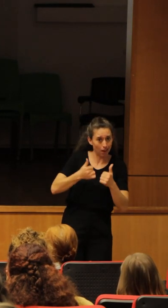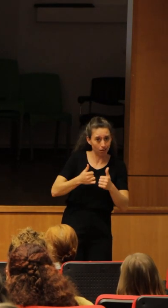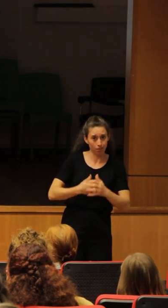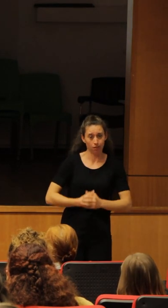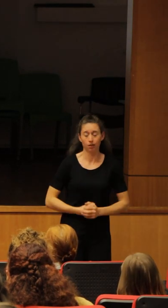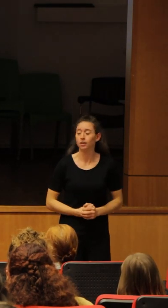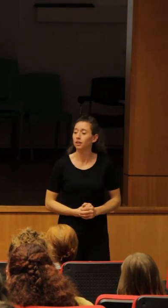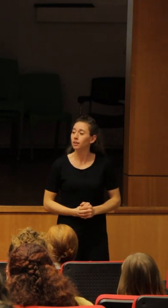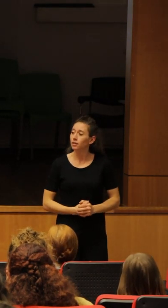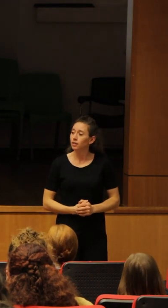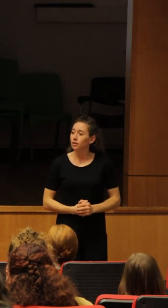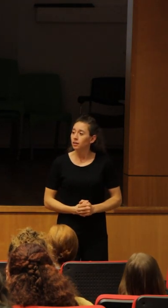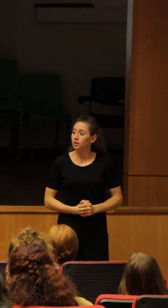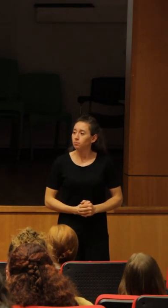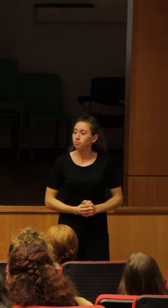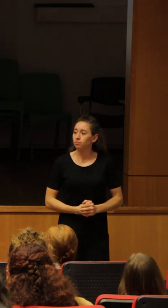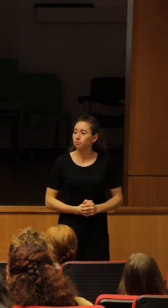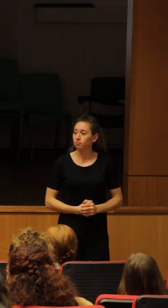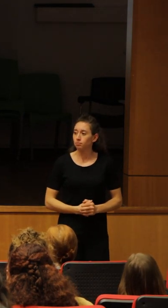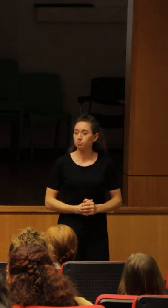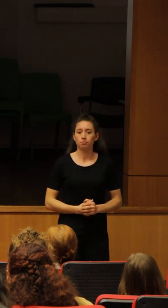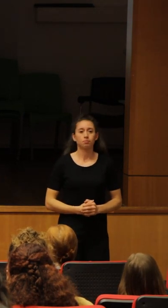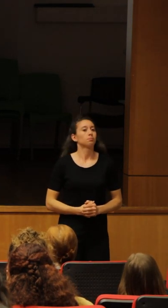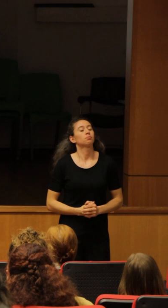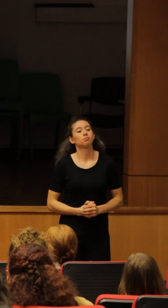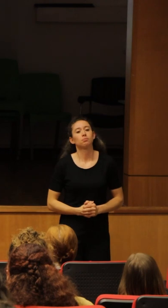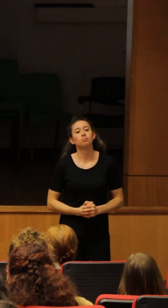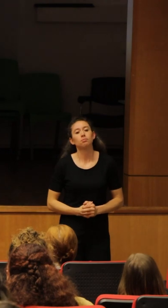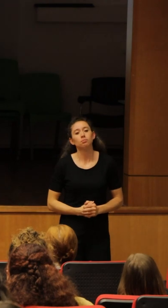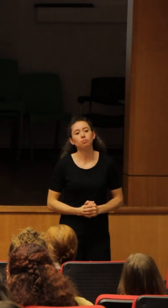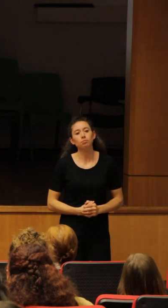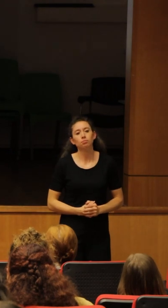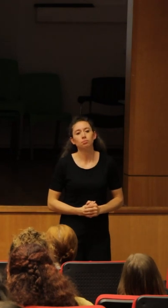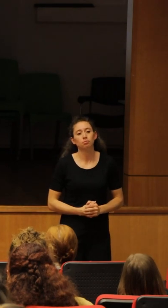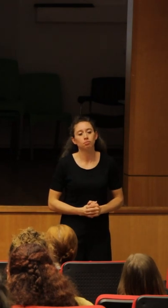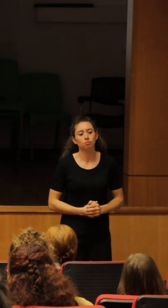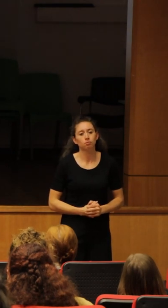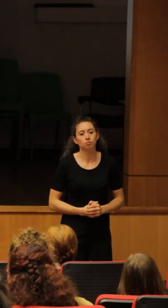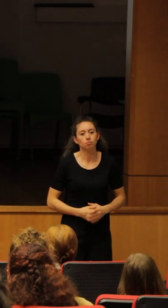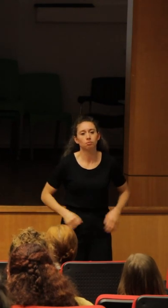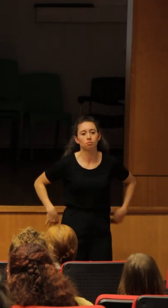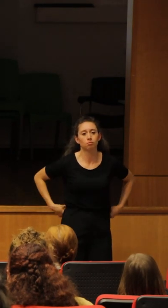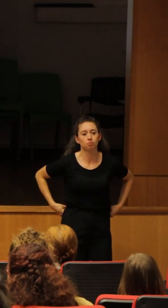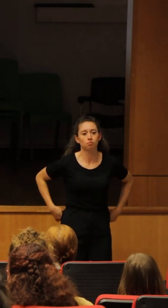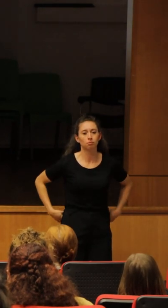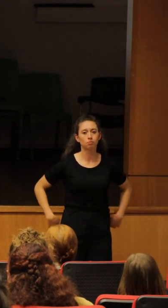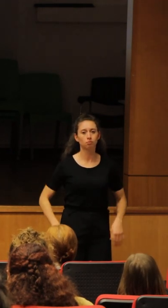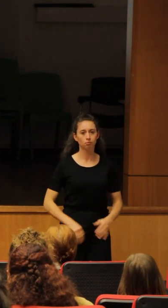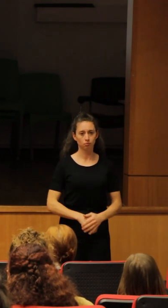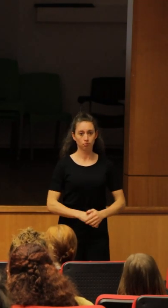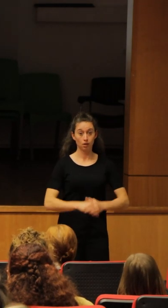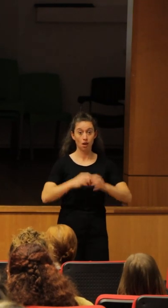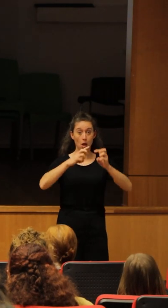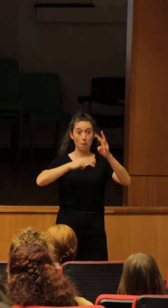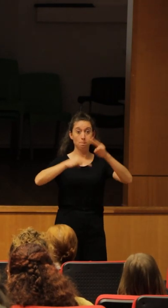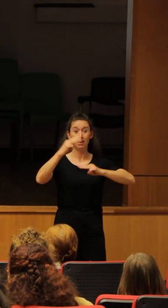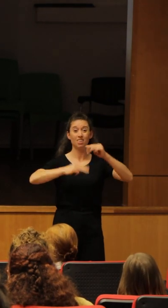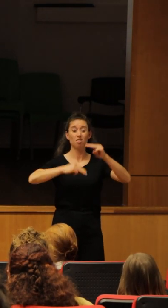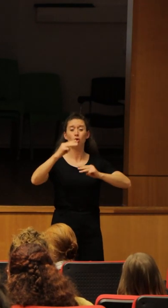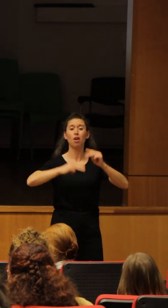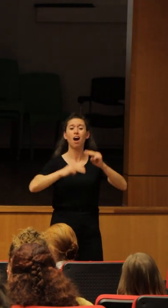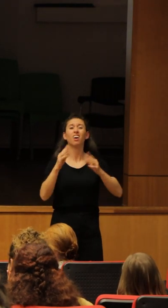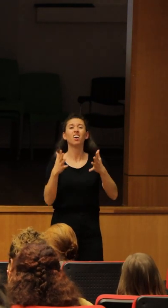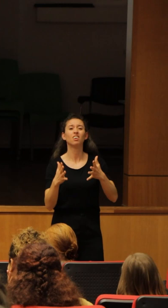So metaphors are not asocial. They are a social phenomenon, cultural phenomenon. Las metáforas son